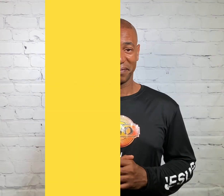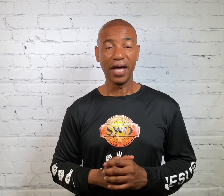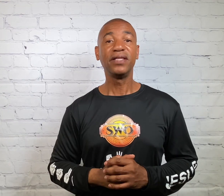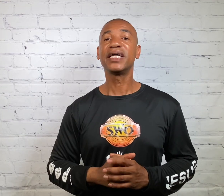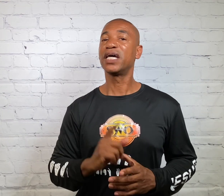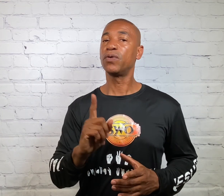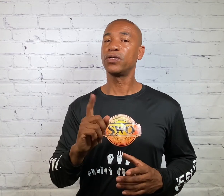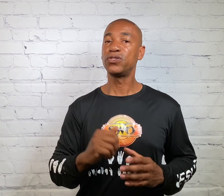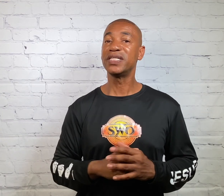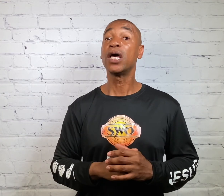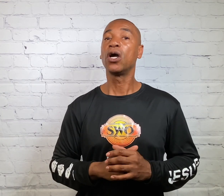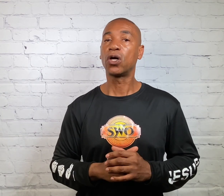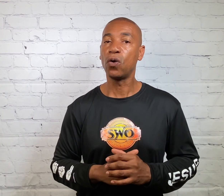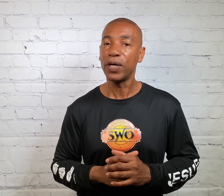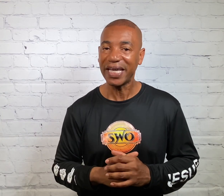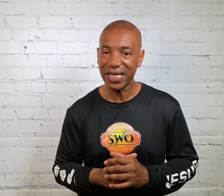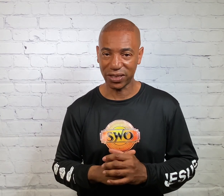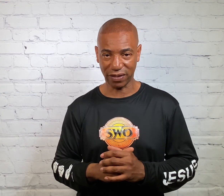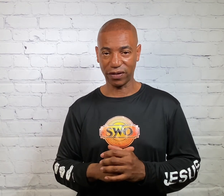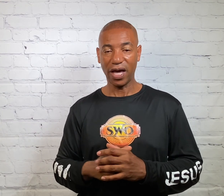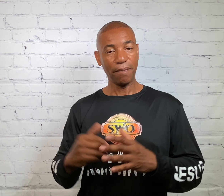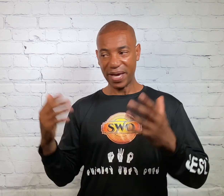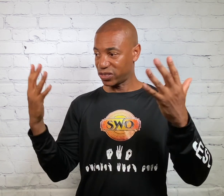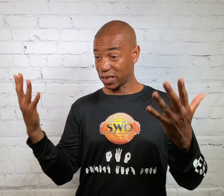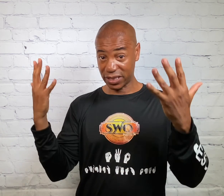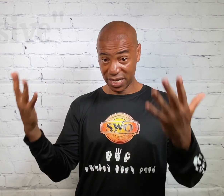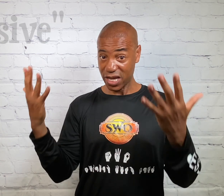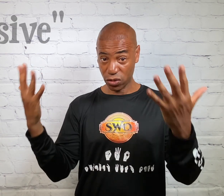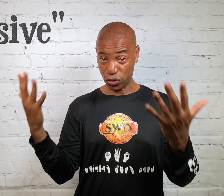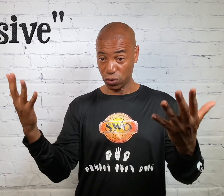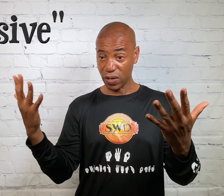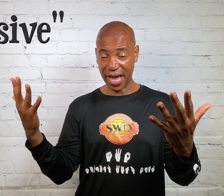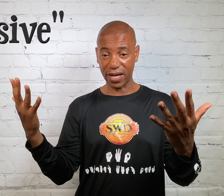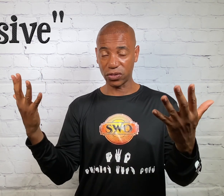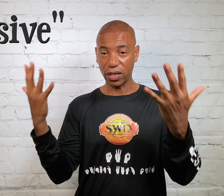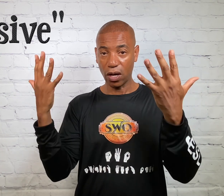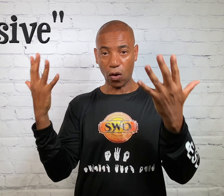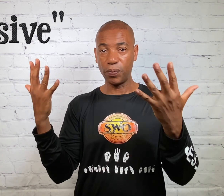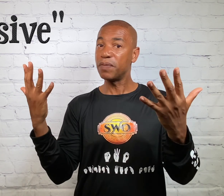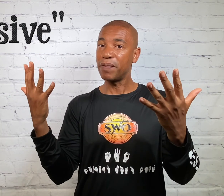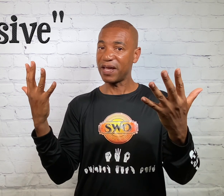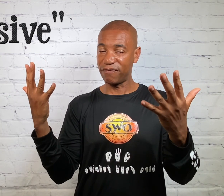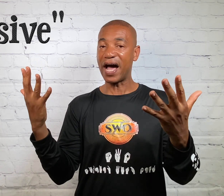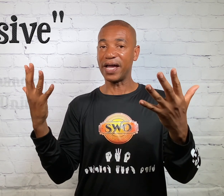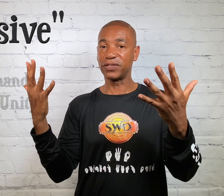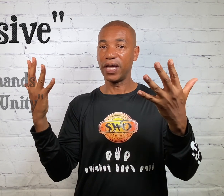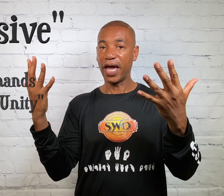The next sign we're going to do is cohesive. Basically, take your 2 hands, open them up like 5s, and